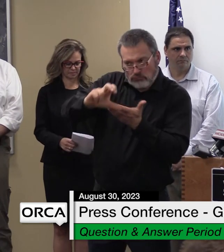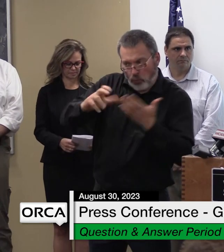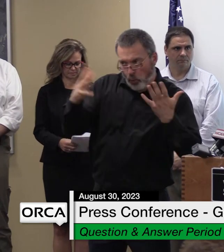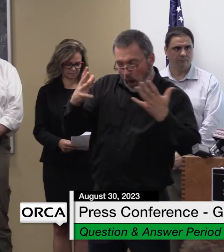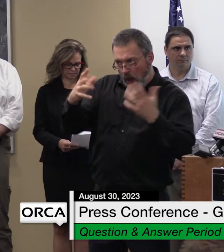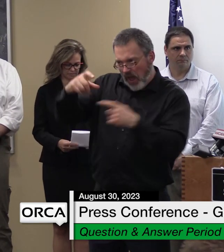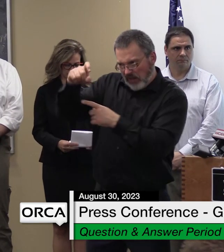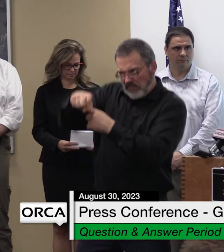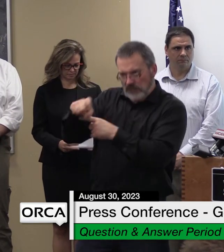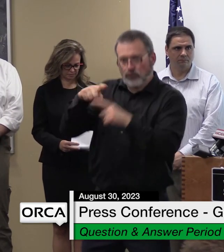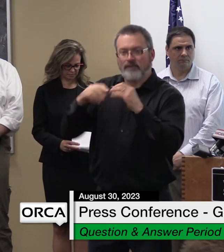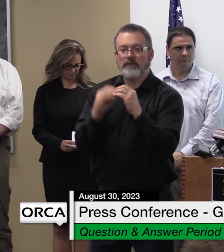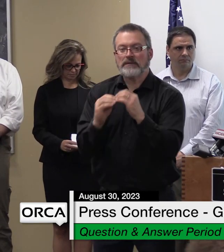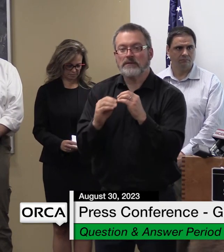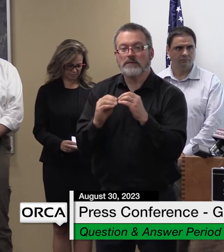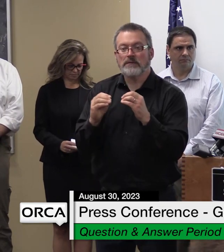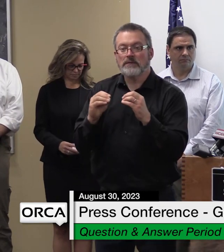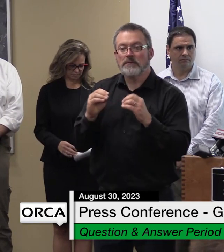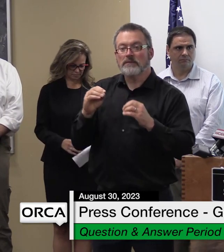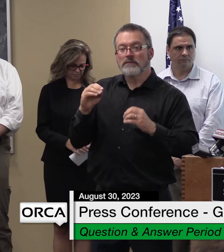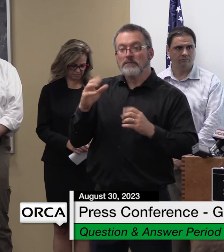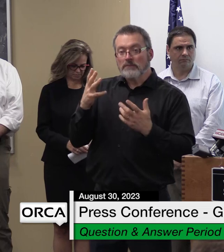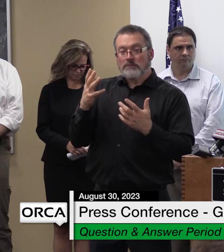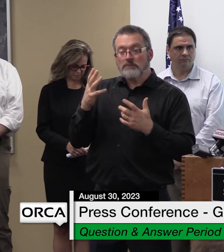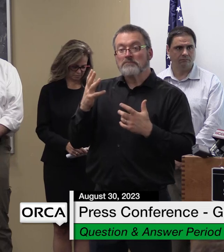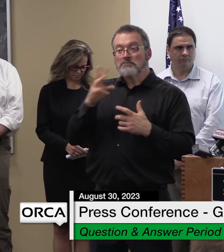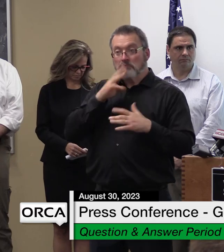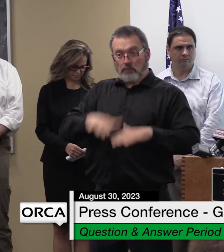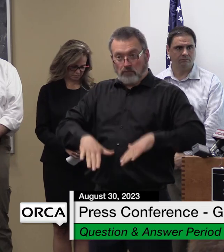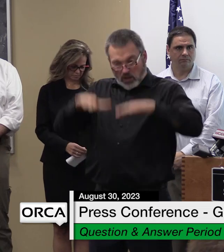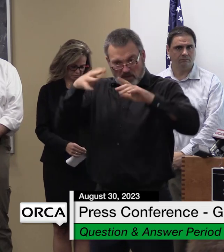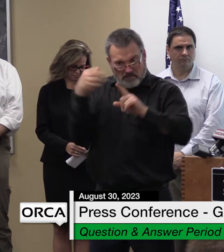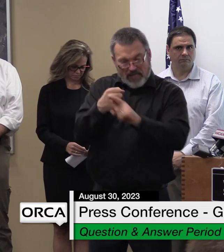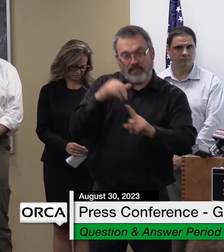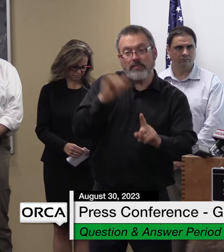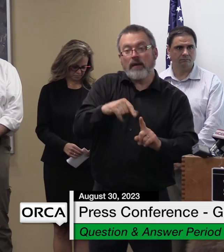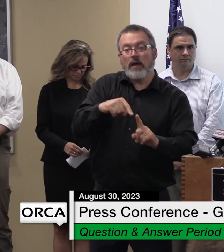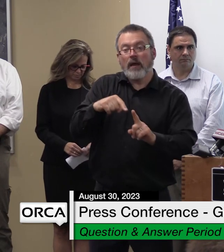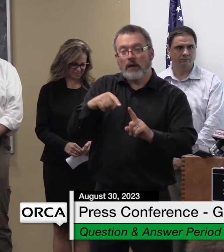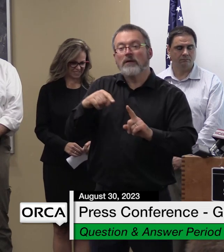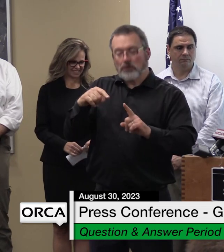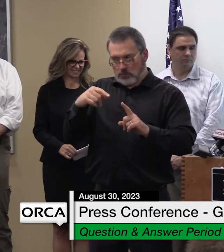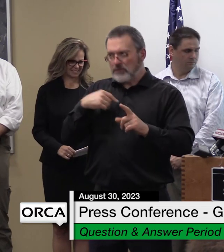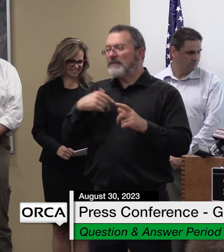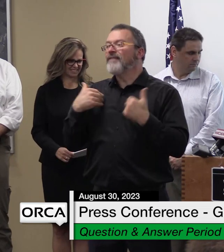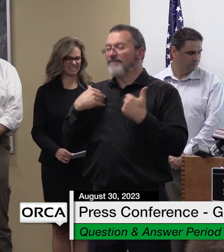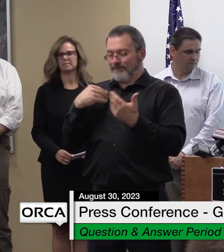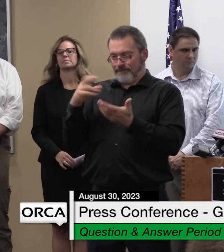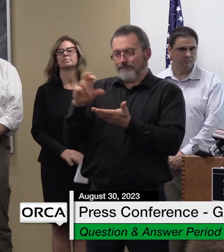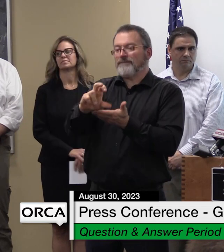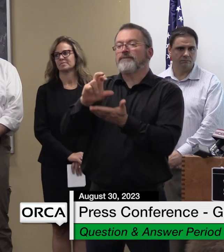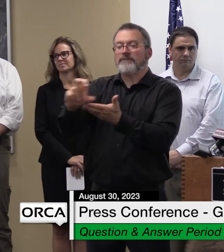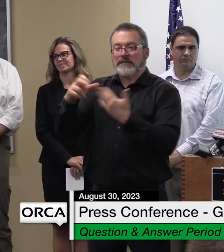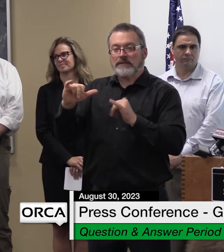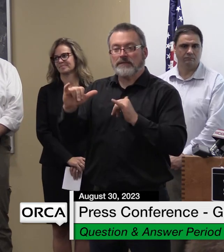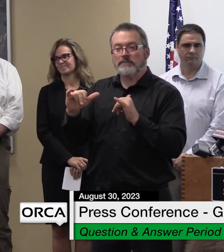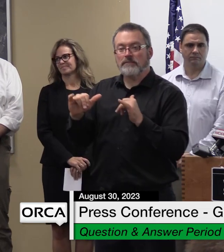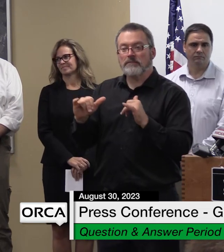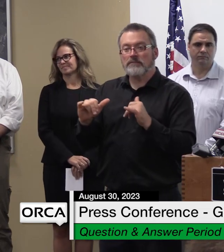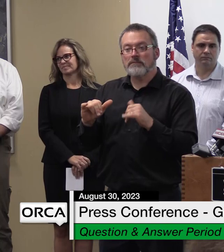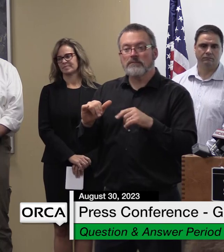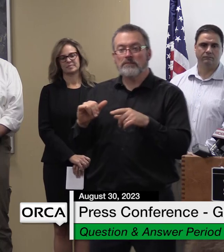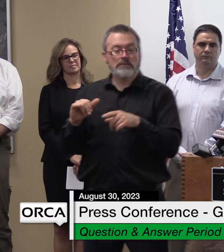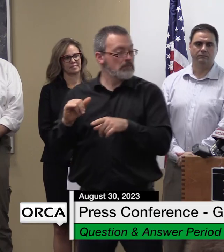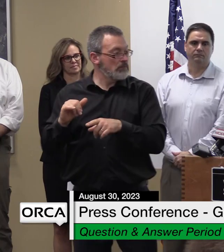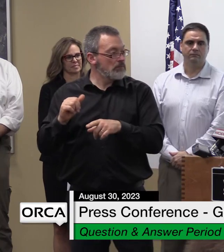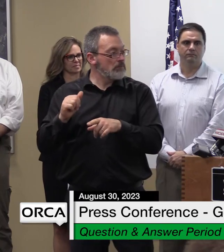helping individuals who have been impacted by disasters. So how much of that $16 million went